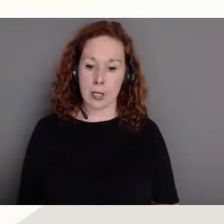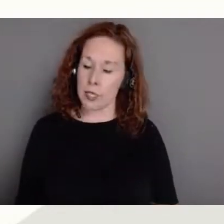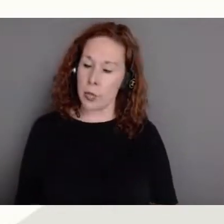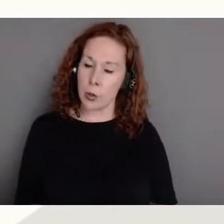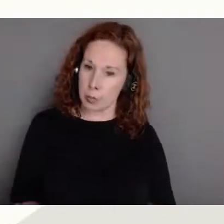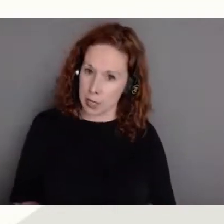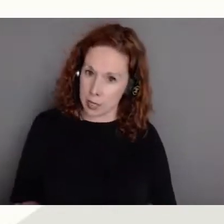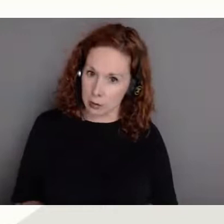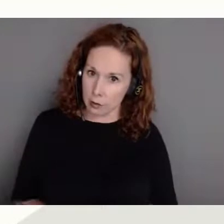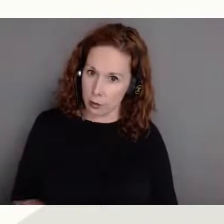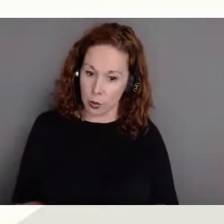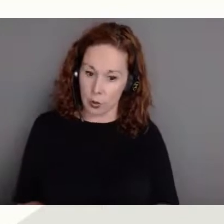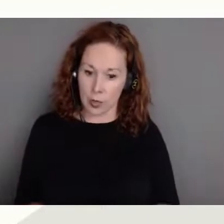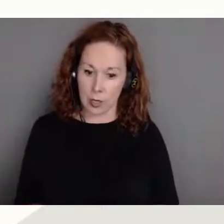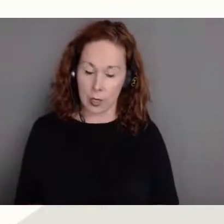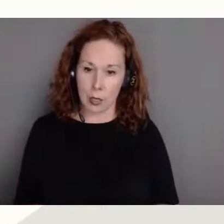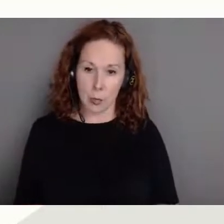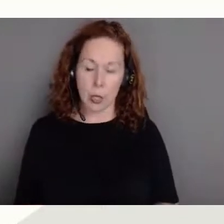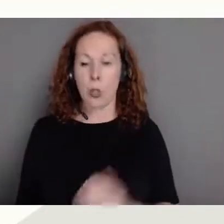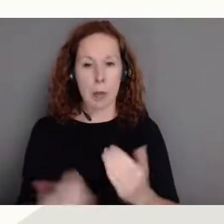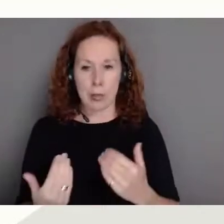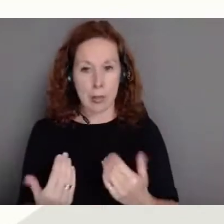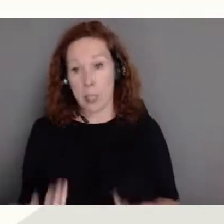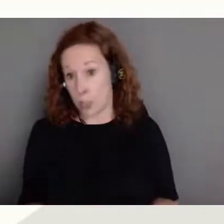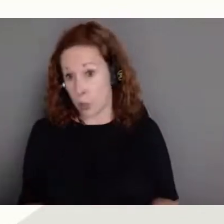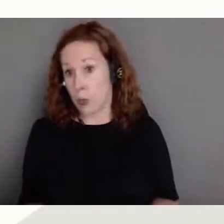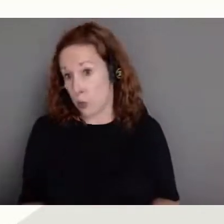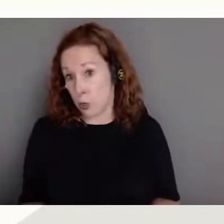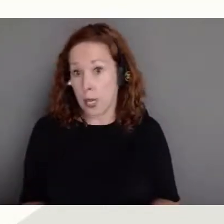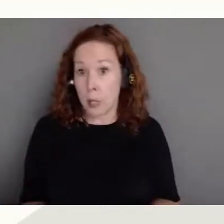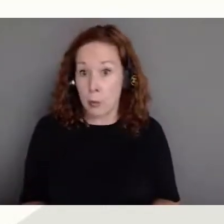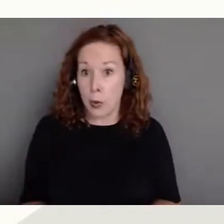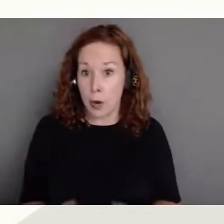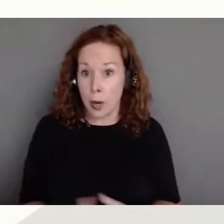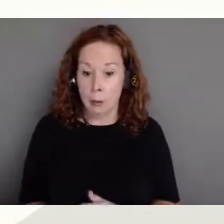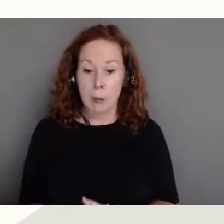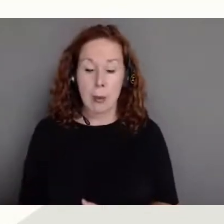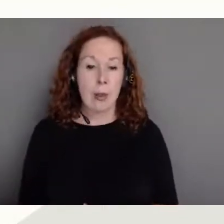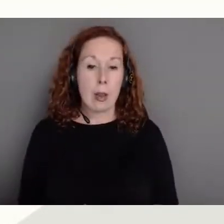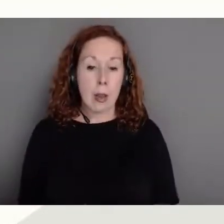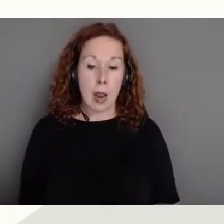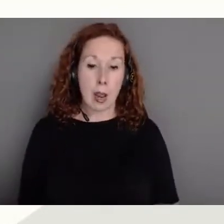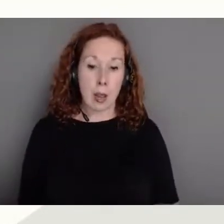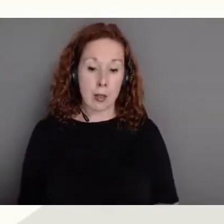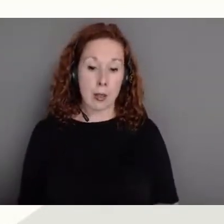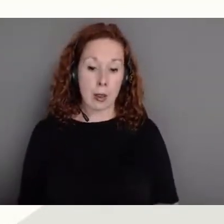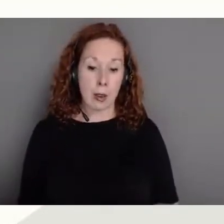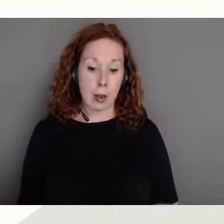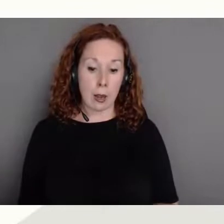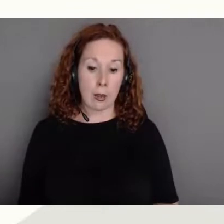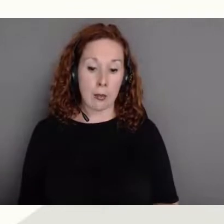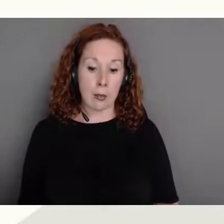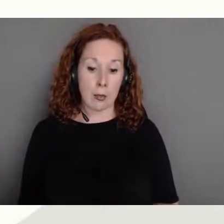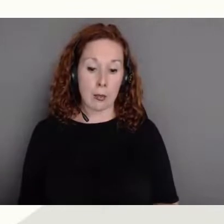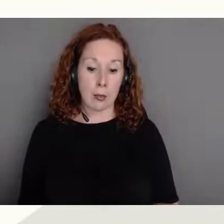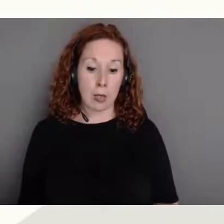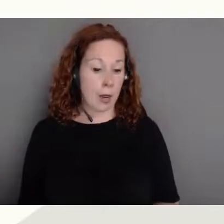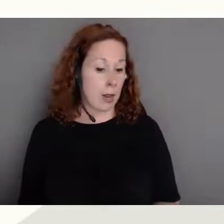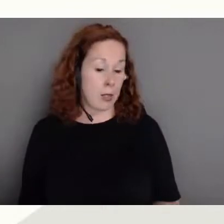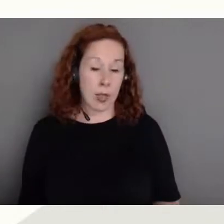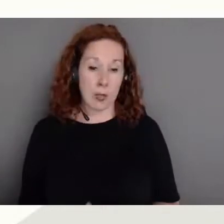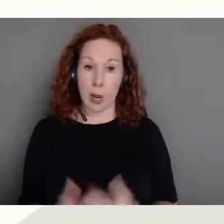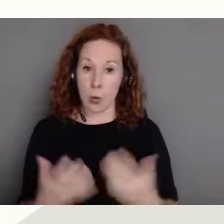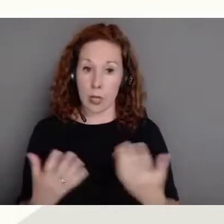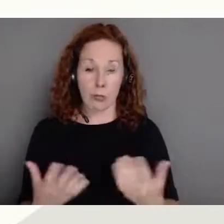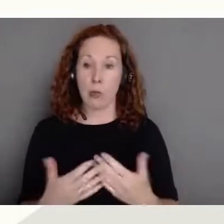I decided to go to Edmonton for it was called back then the interpreter training program. Yeah. And